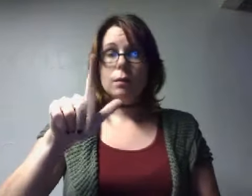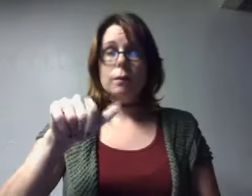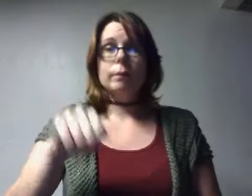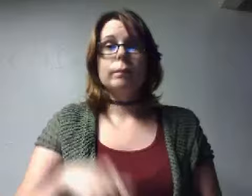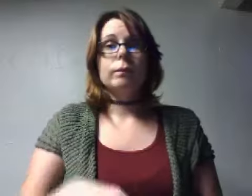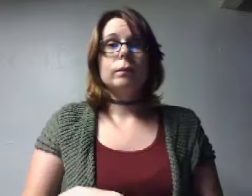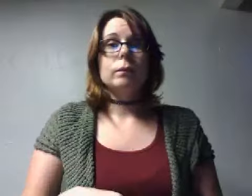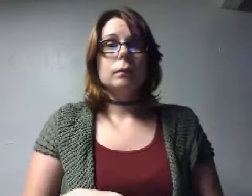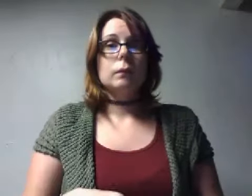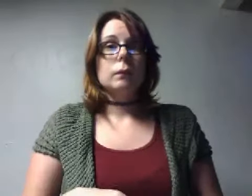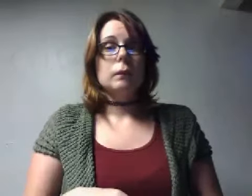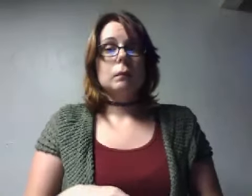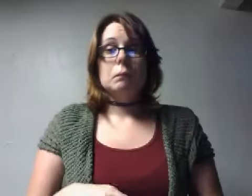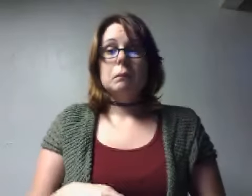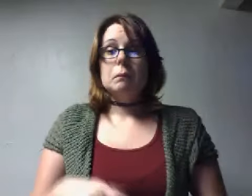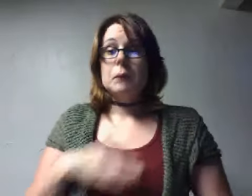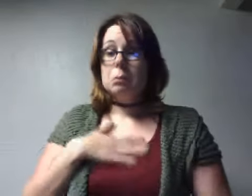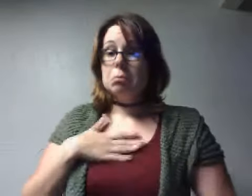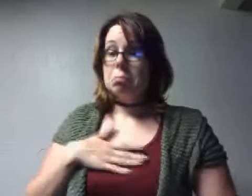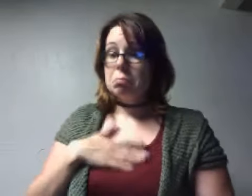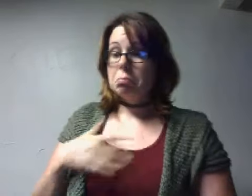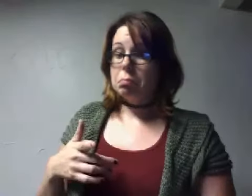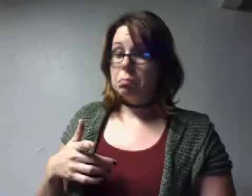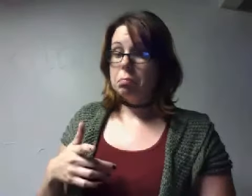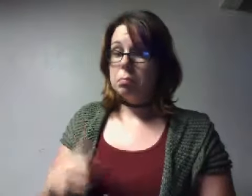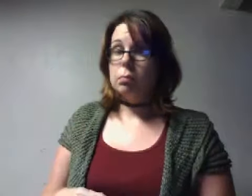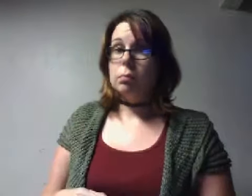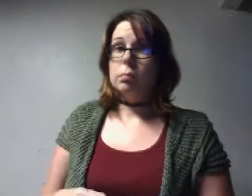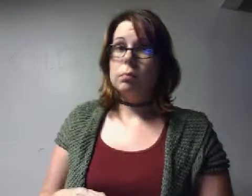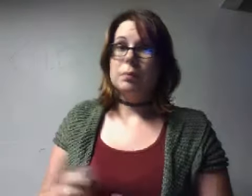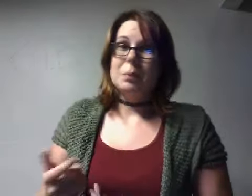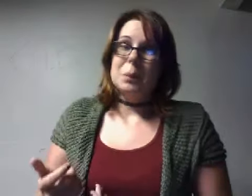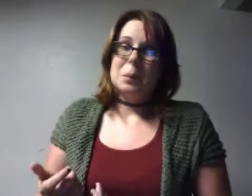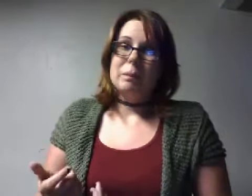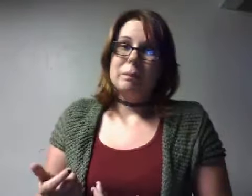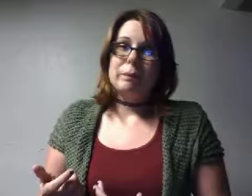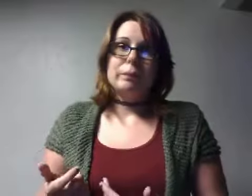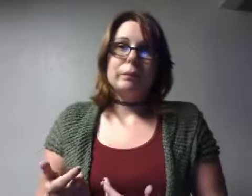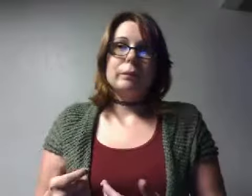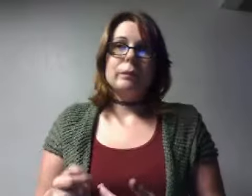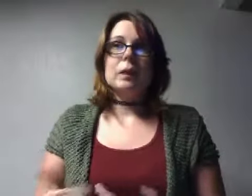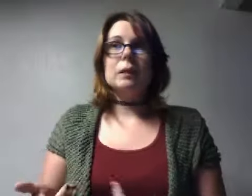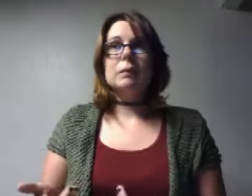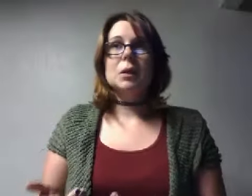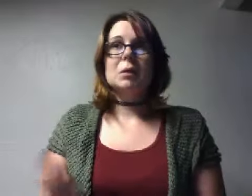I kind of stopped photographing once I got a digital camera. I kind of lost connection with my camera. With film, it's